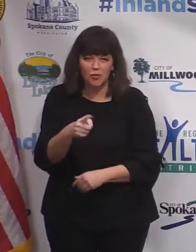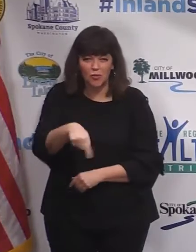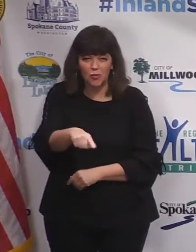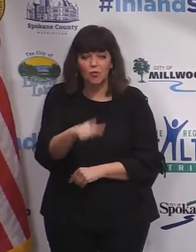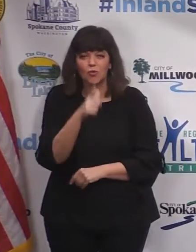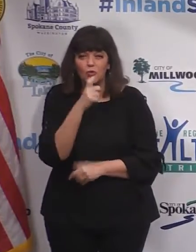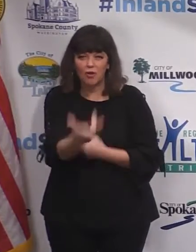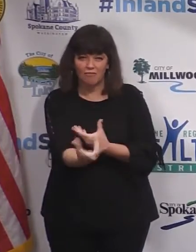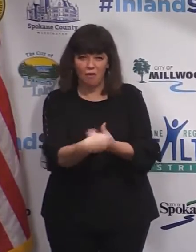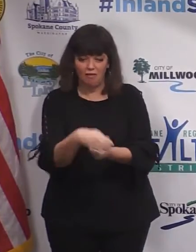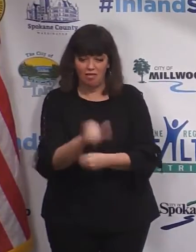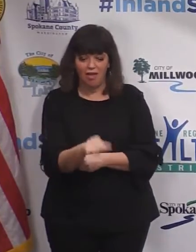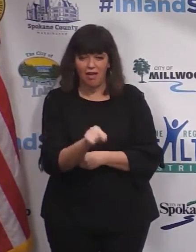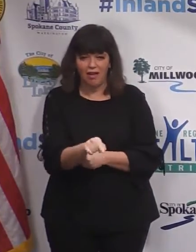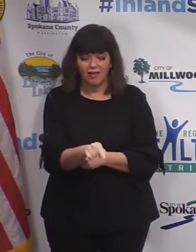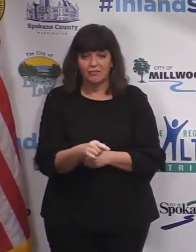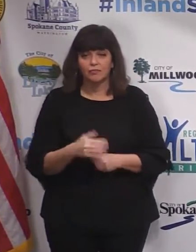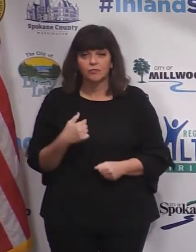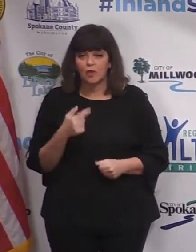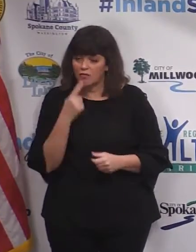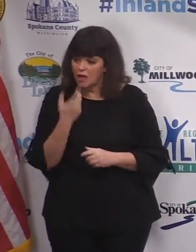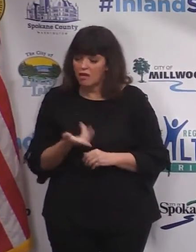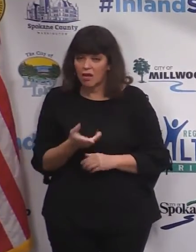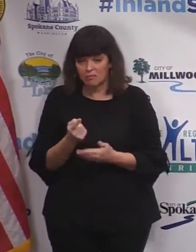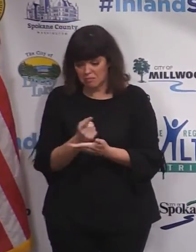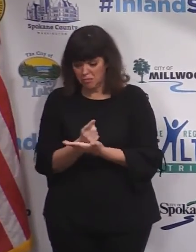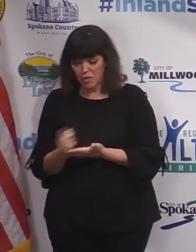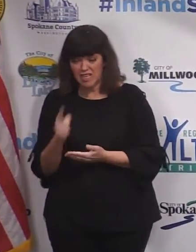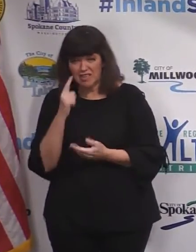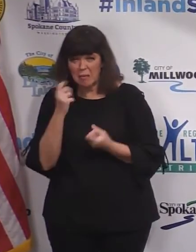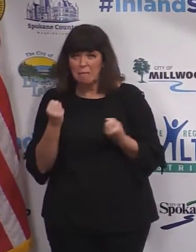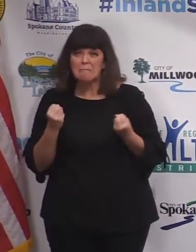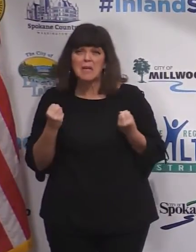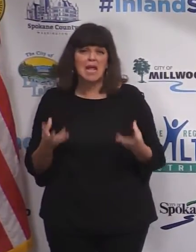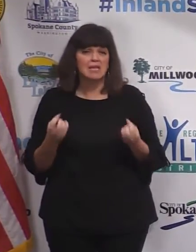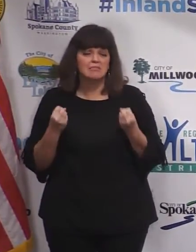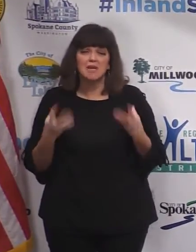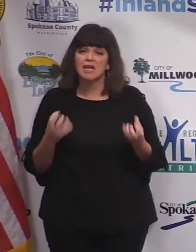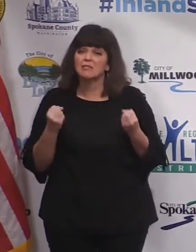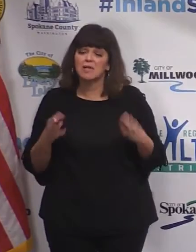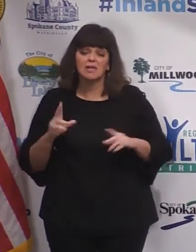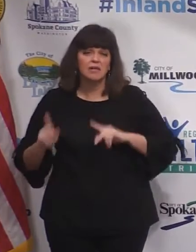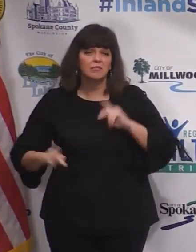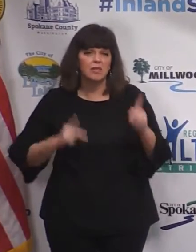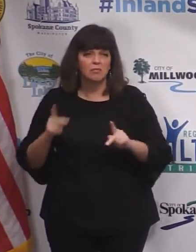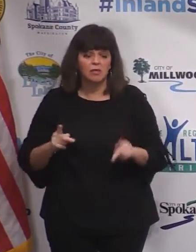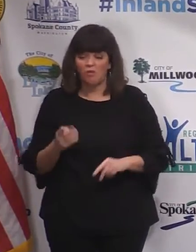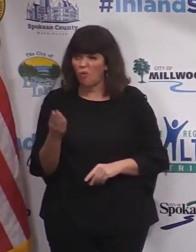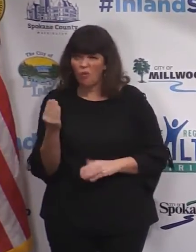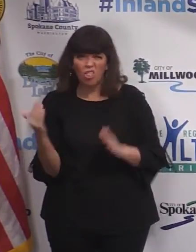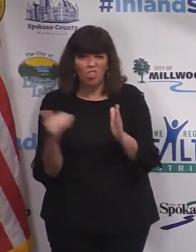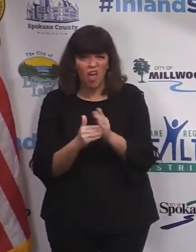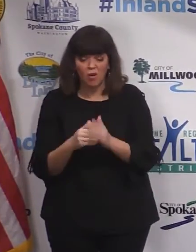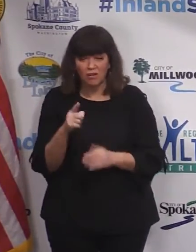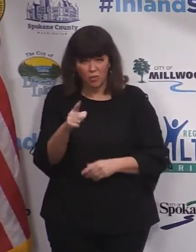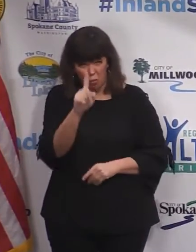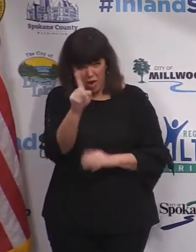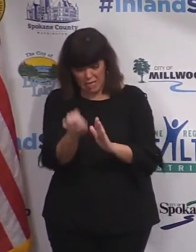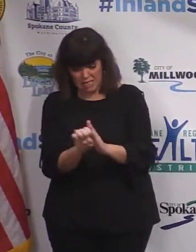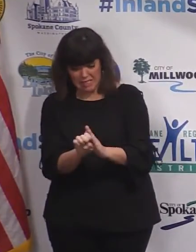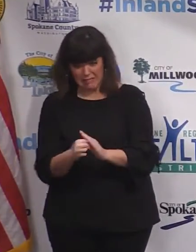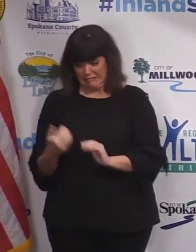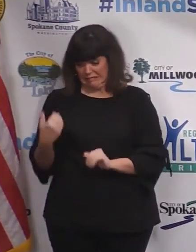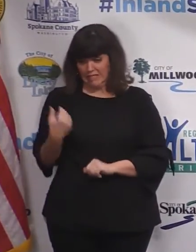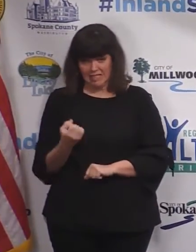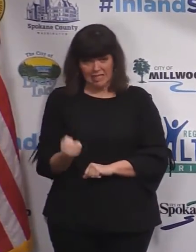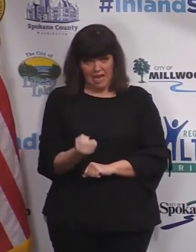15 plus per week, and we have served over 14,000 people. Just this last Saturday, the 25th,